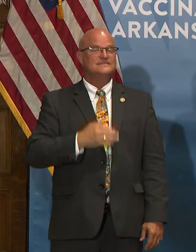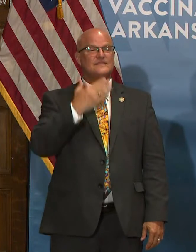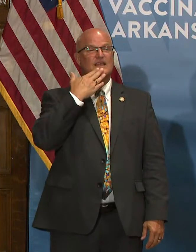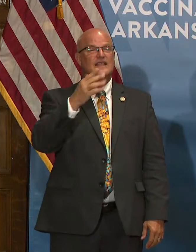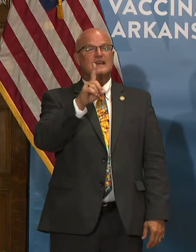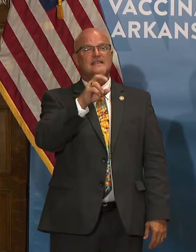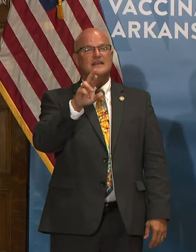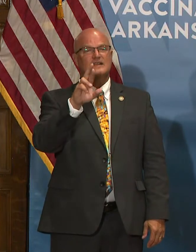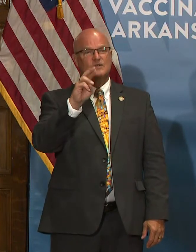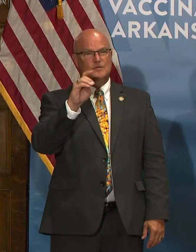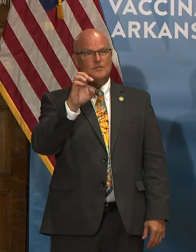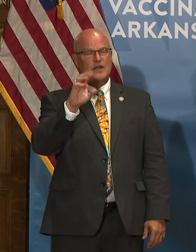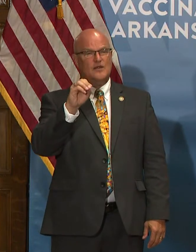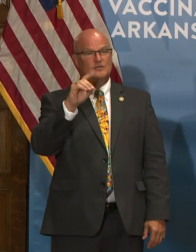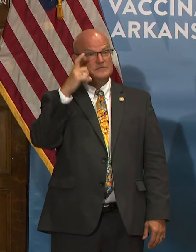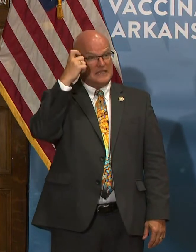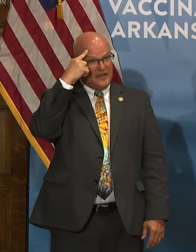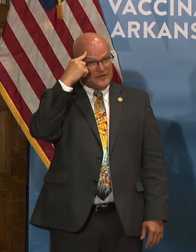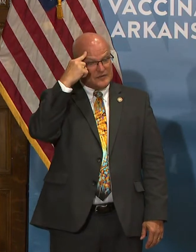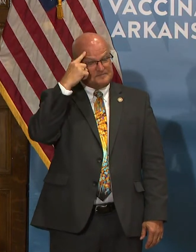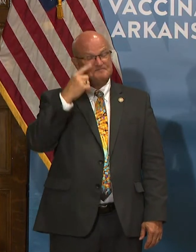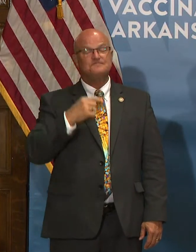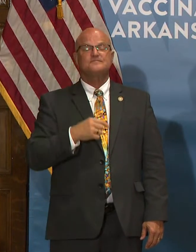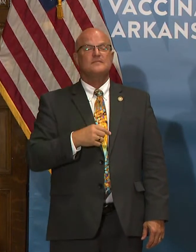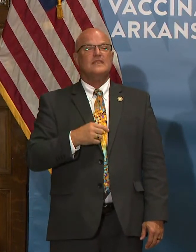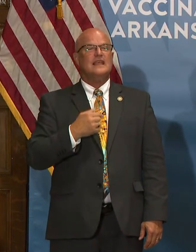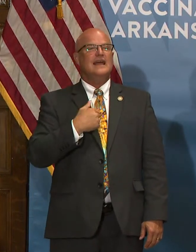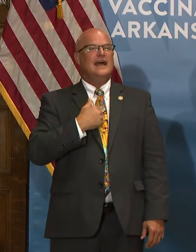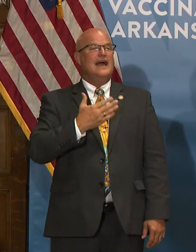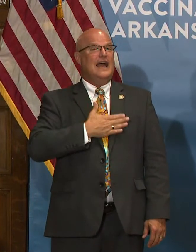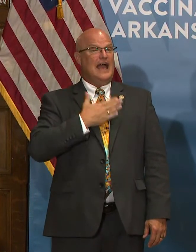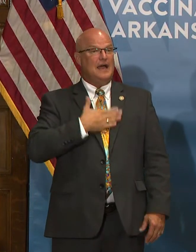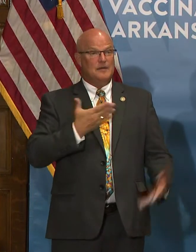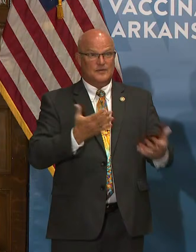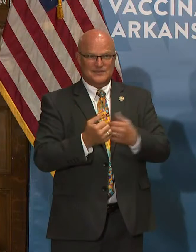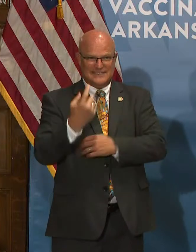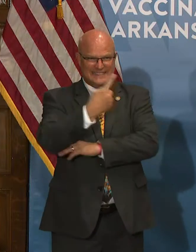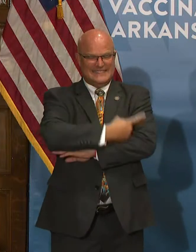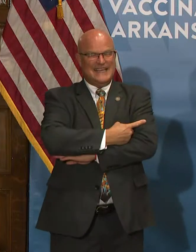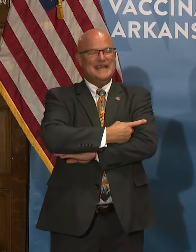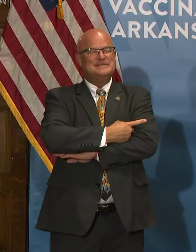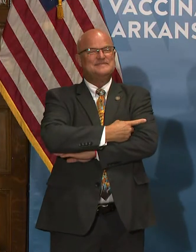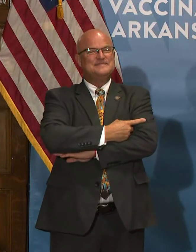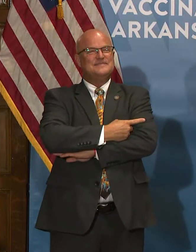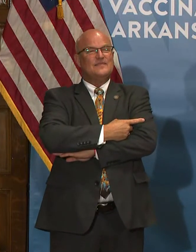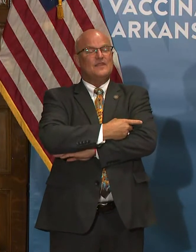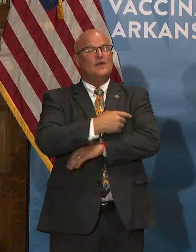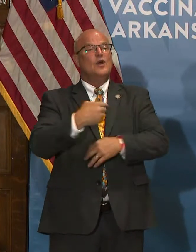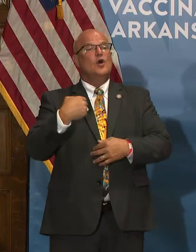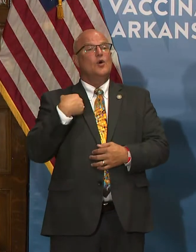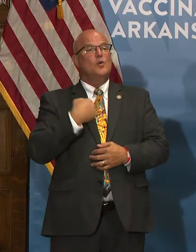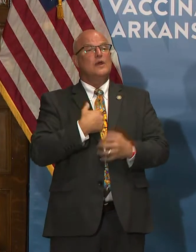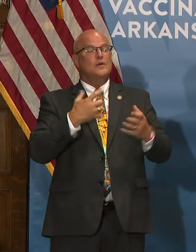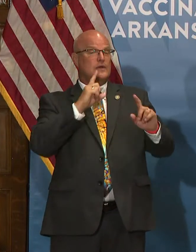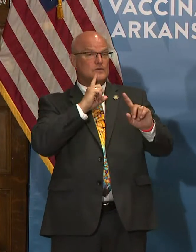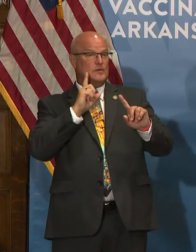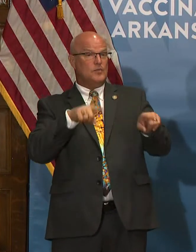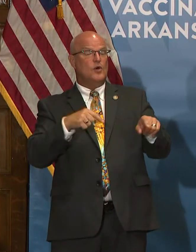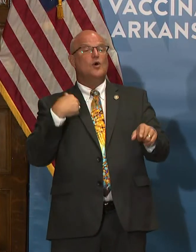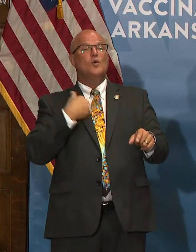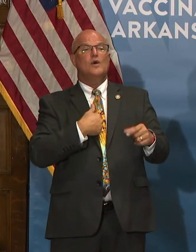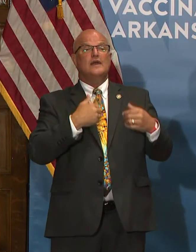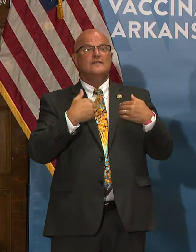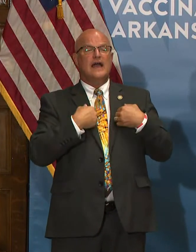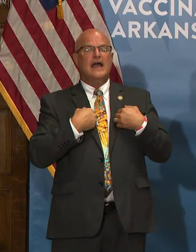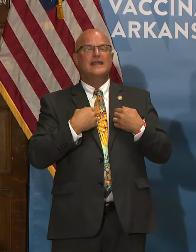Thank you, Dr. Romero and Governor. I'm happy to be here with you today. We want to report that we have